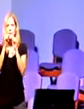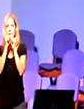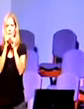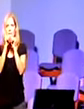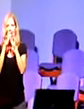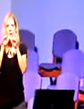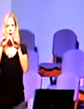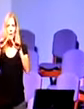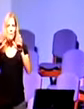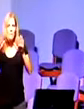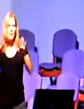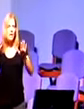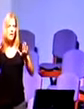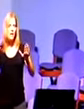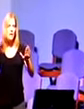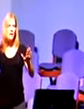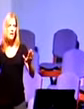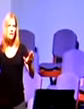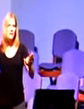Make me a